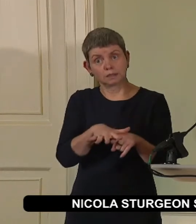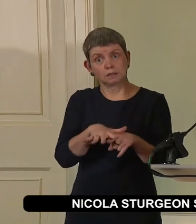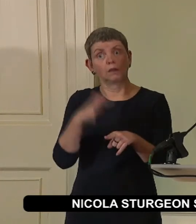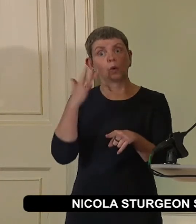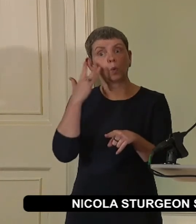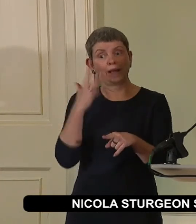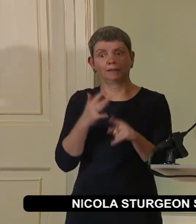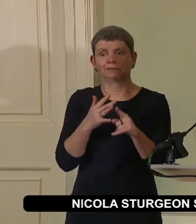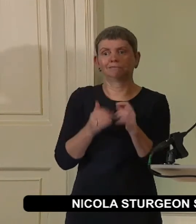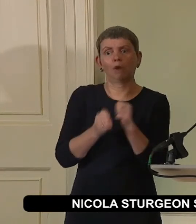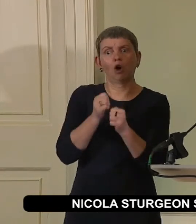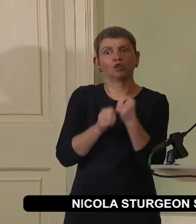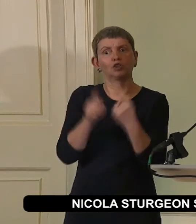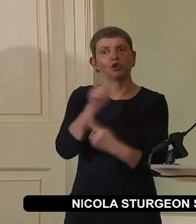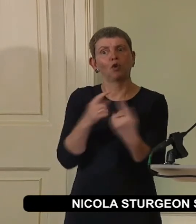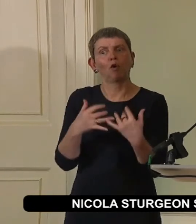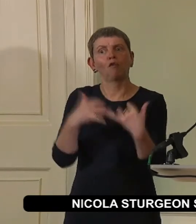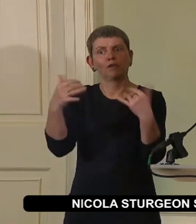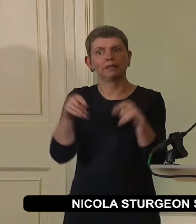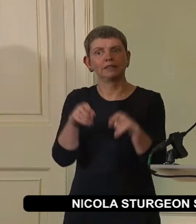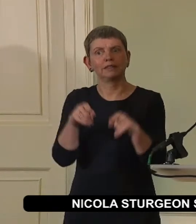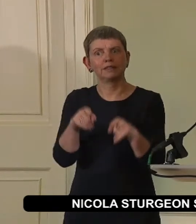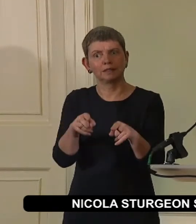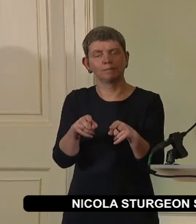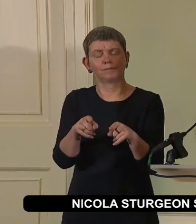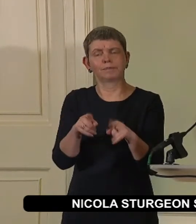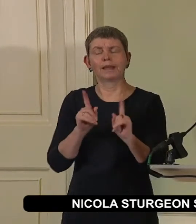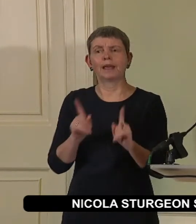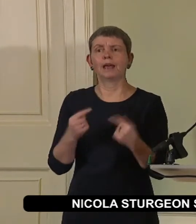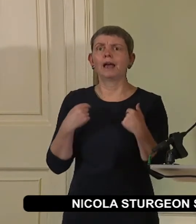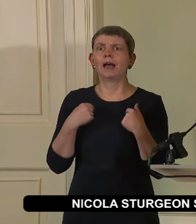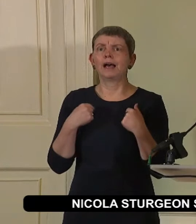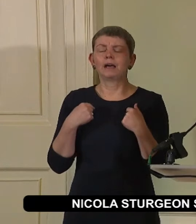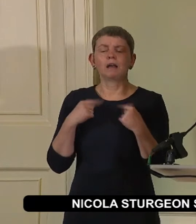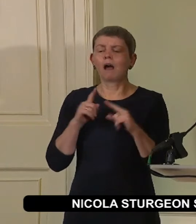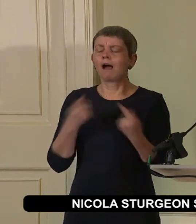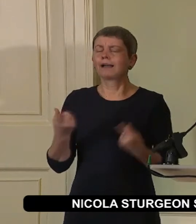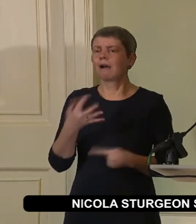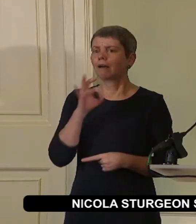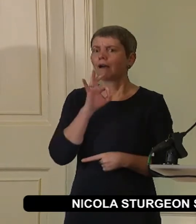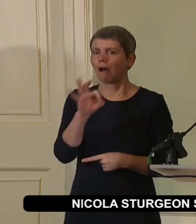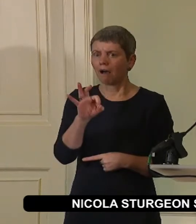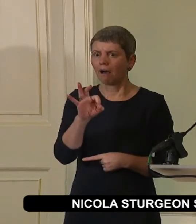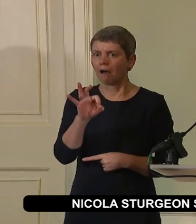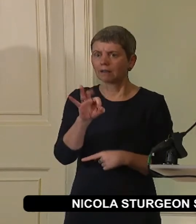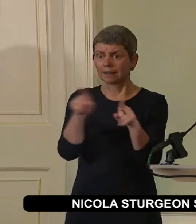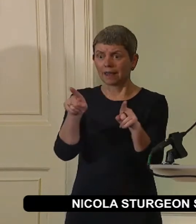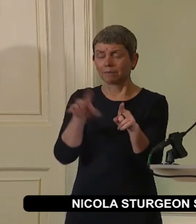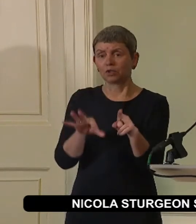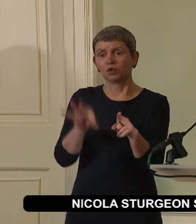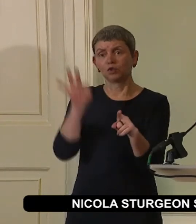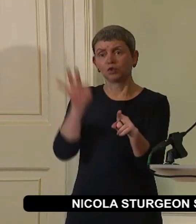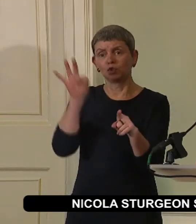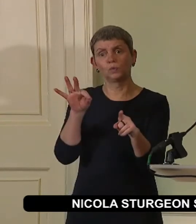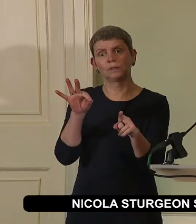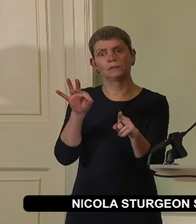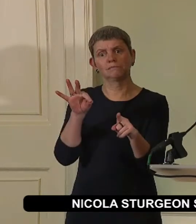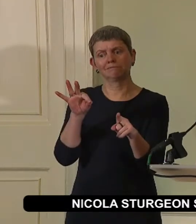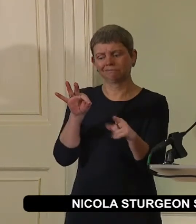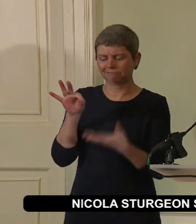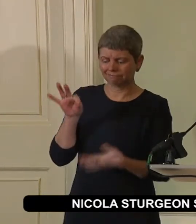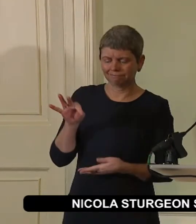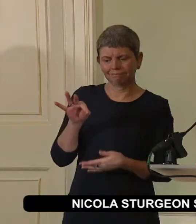meets next month. And I cannot, in good conscience, ask the party to choose an option based on my